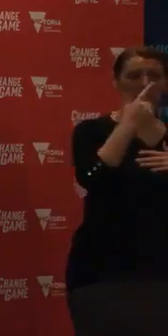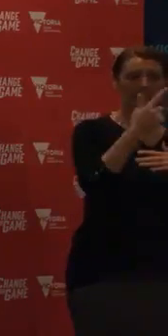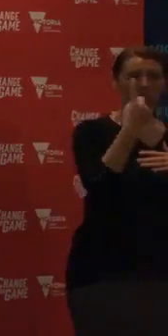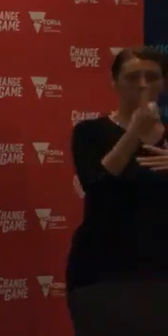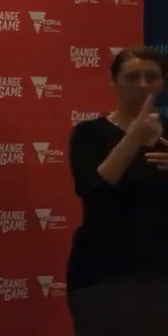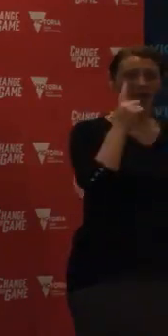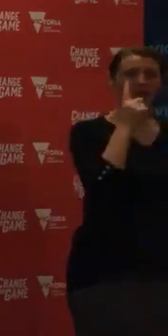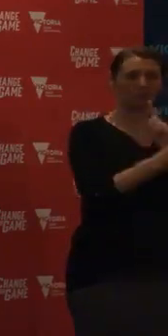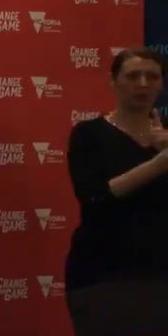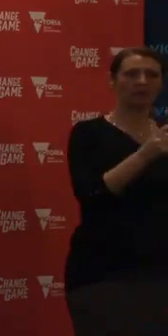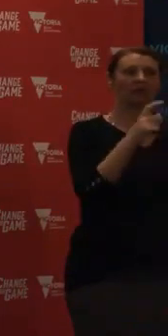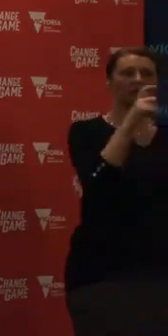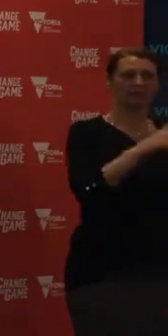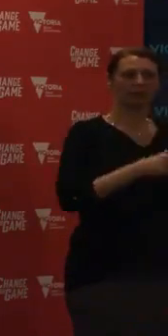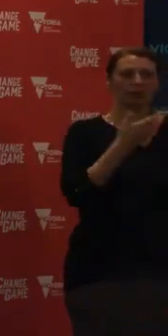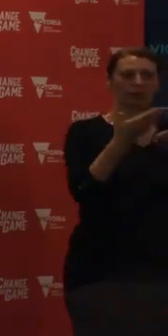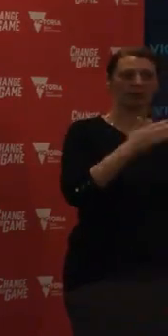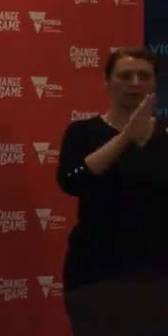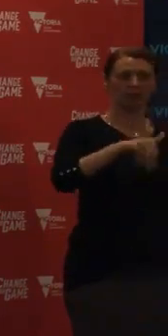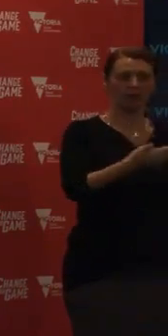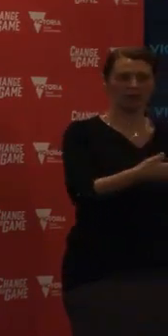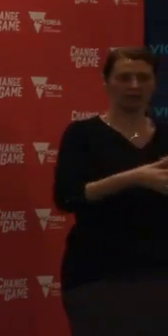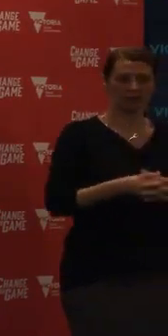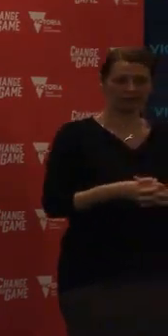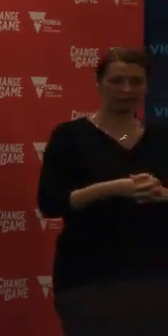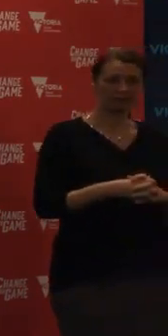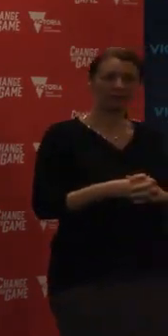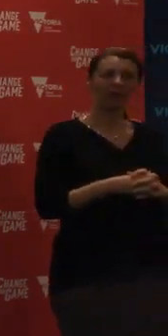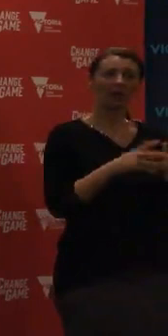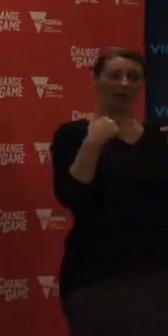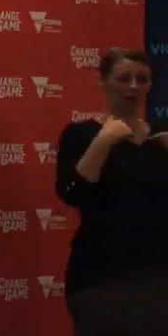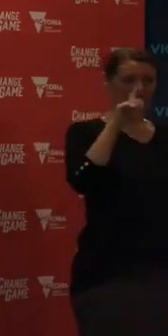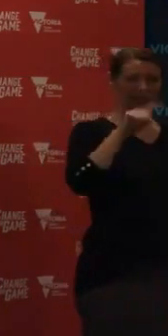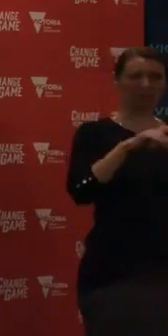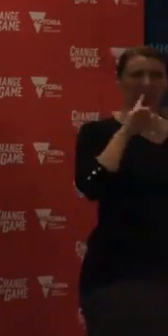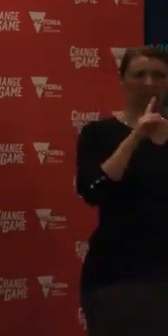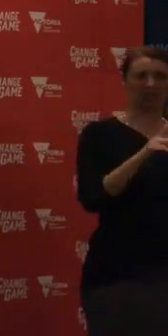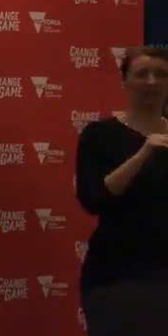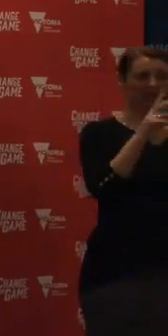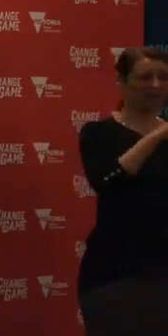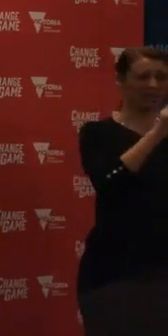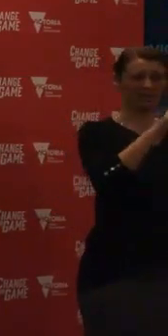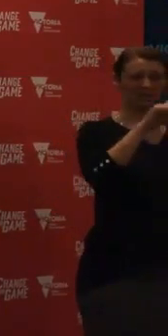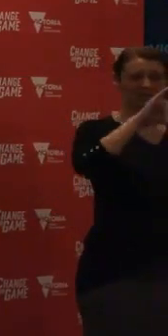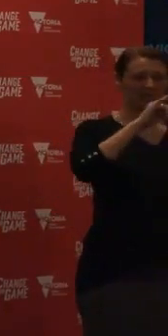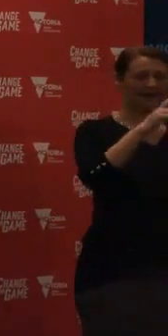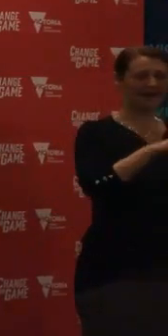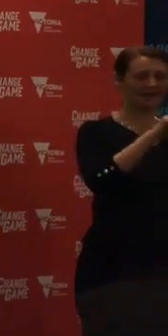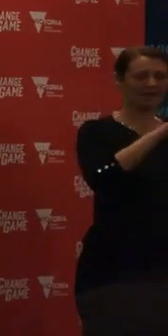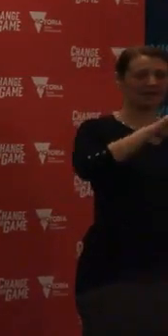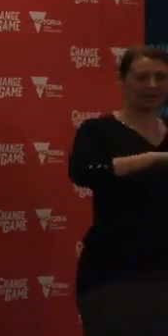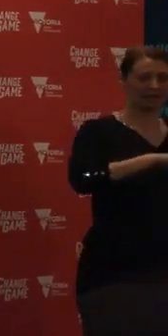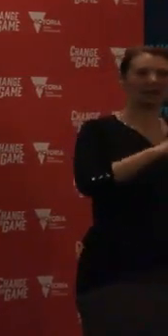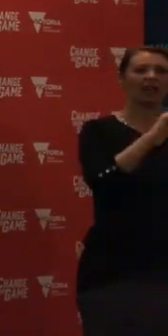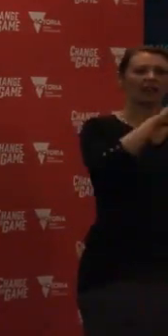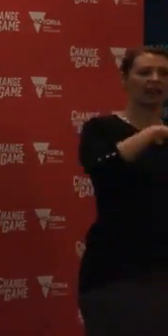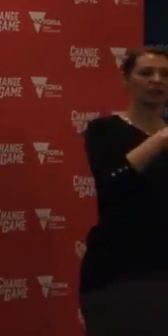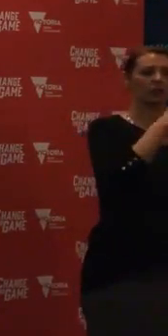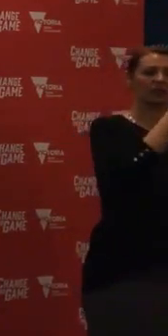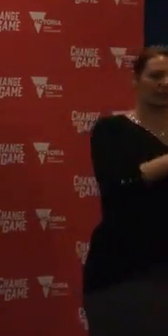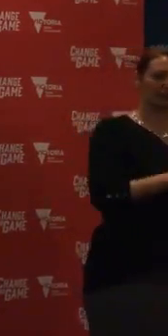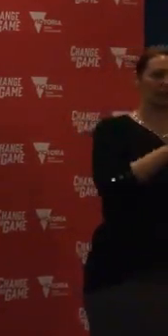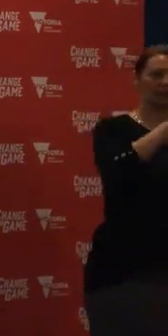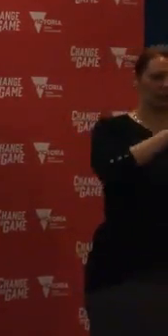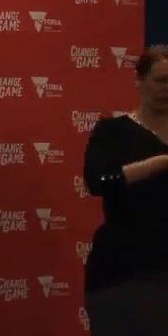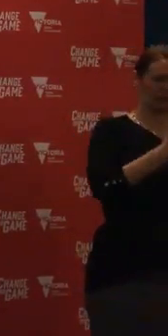14,271 approved disability service providers under the scheme. Now, I started off by trumpeting the fact that NDIS is the national disability, the national peak